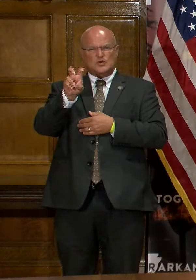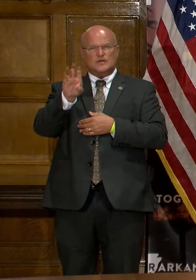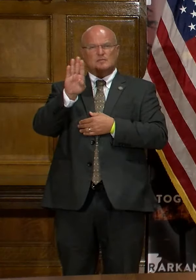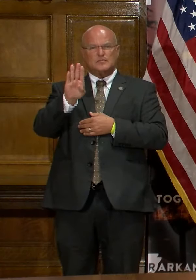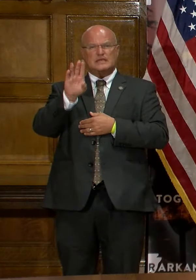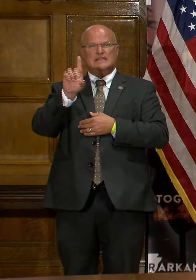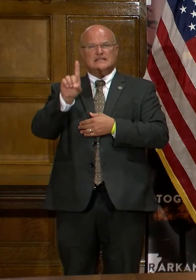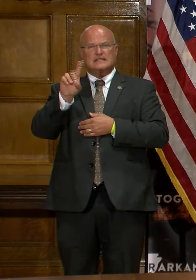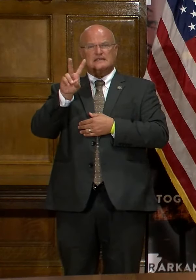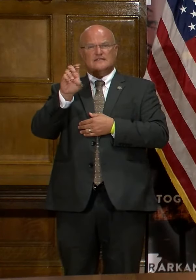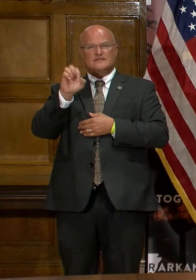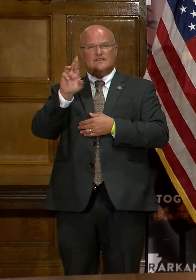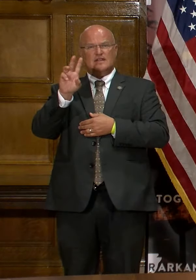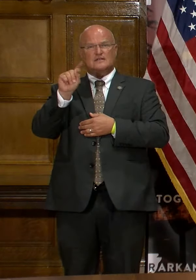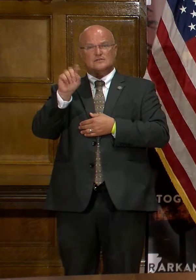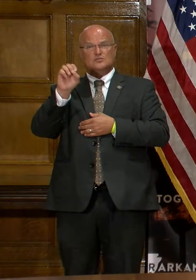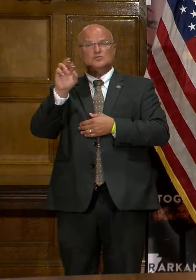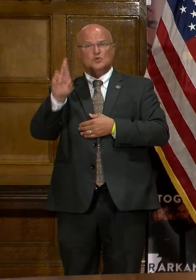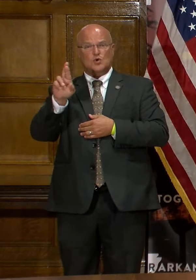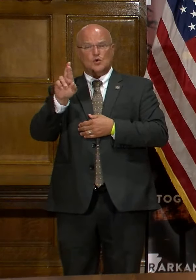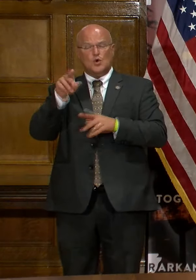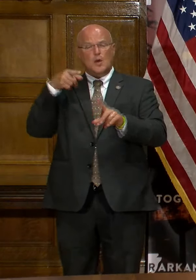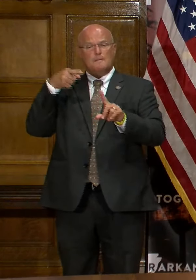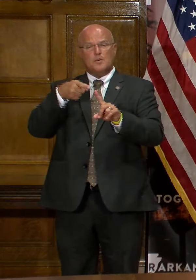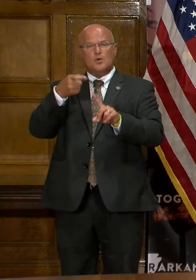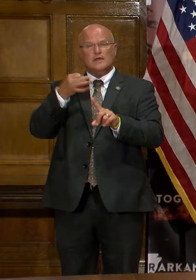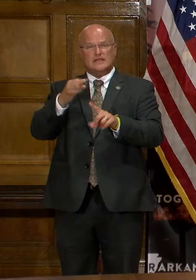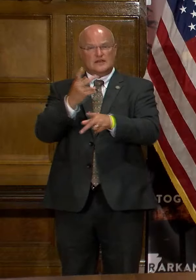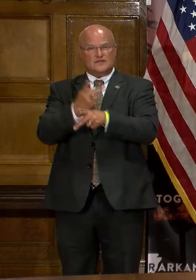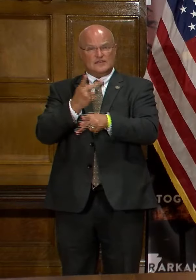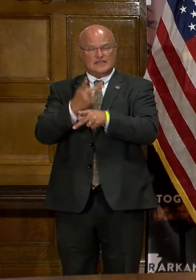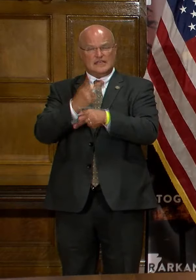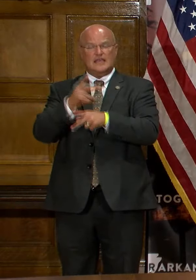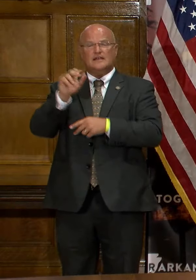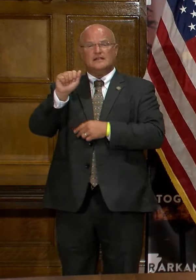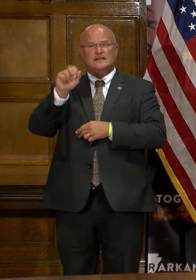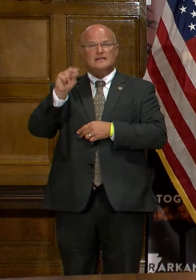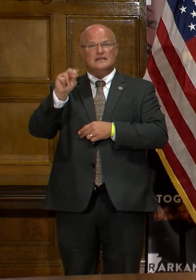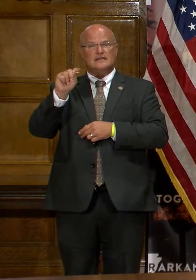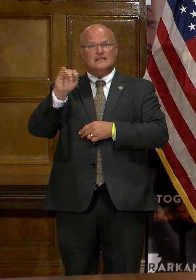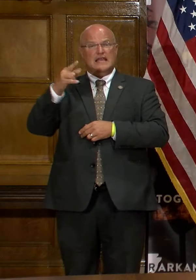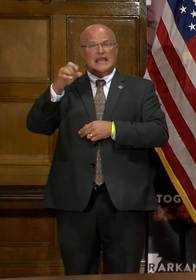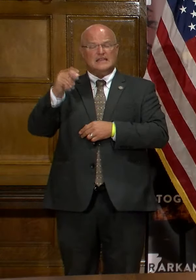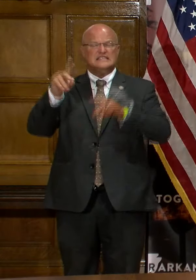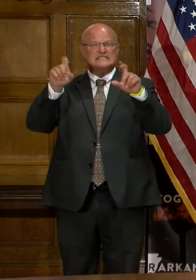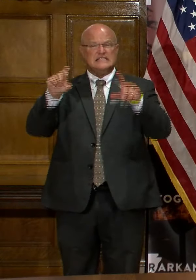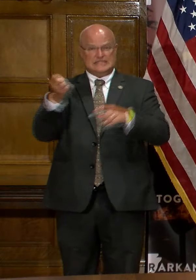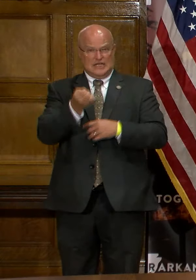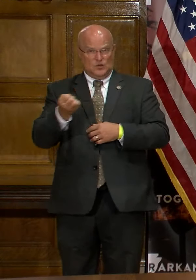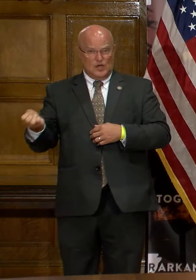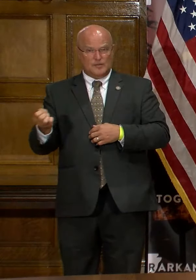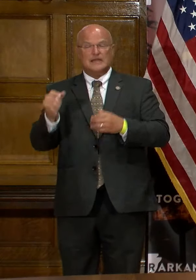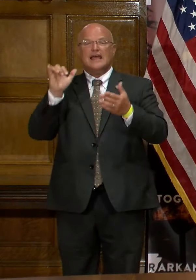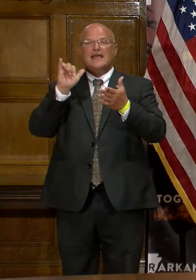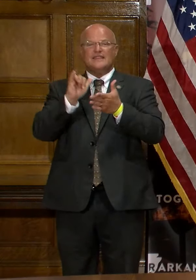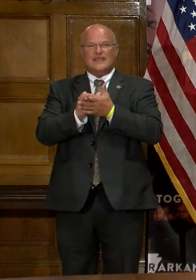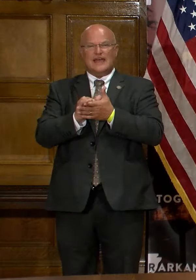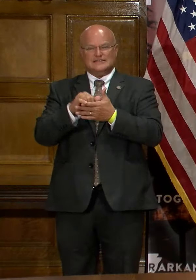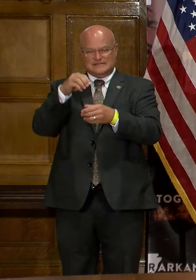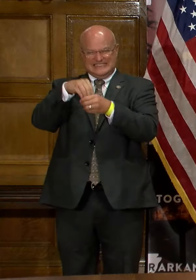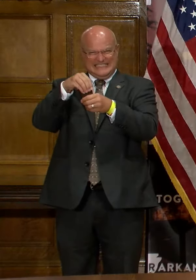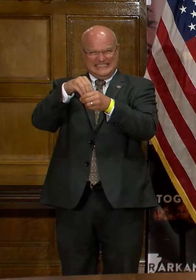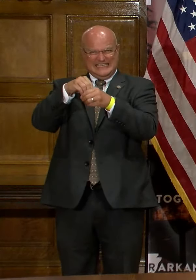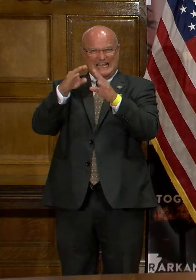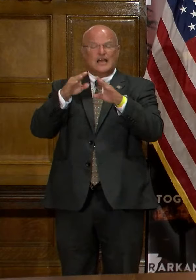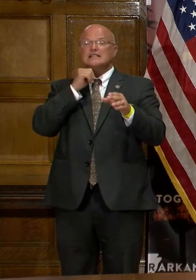BD Veritor point-of-care antigen testing equipment. Those are in-house, but